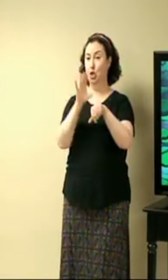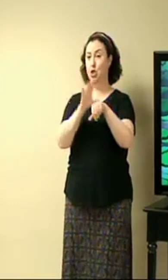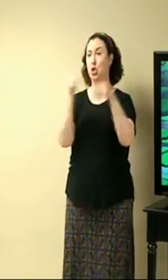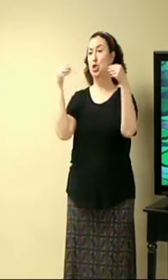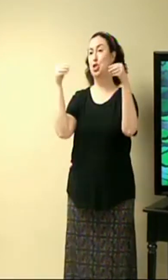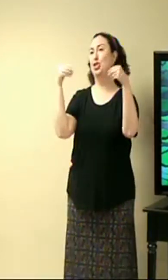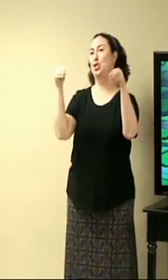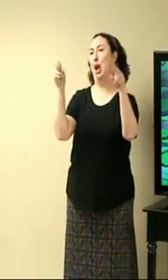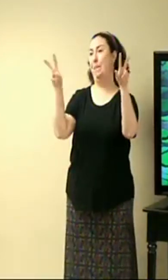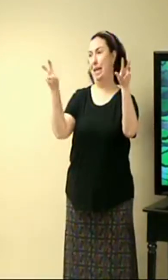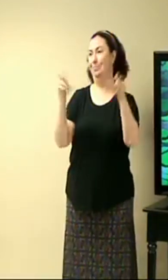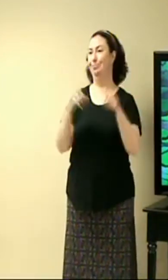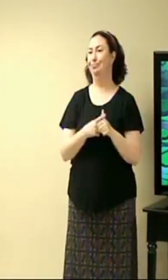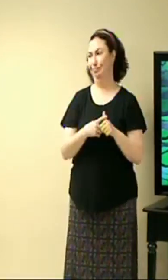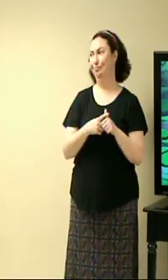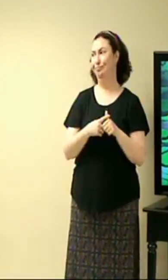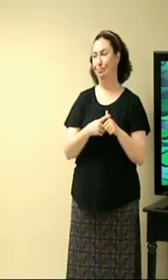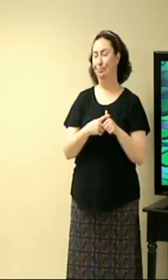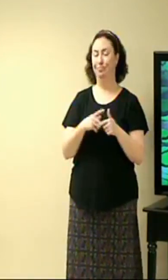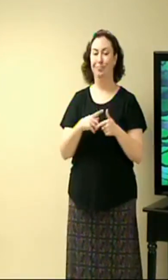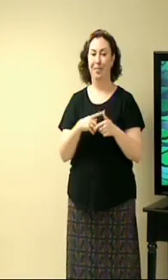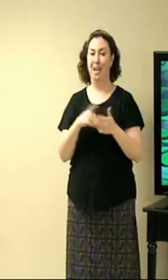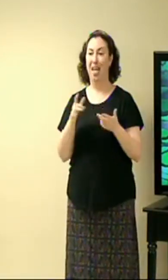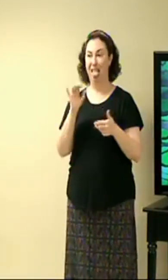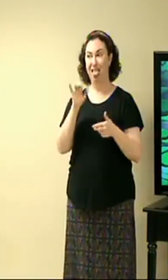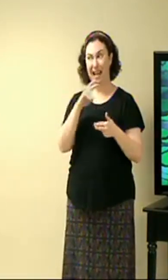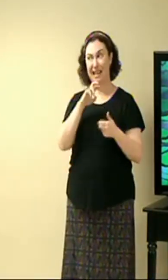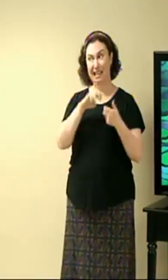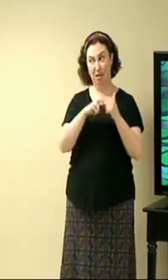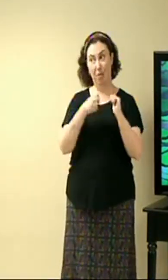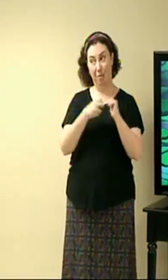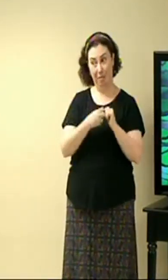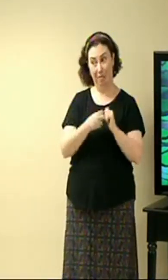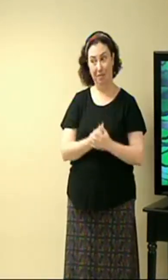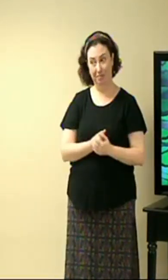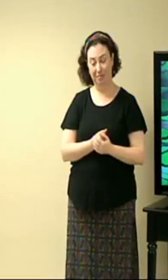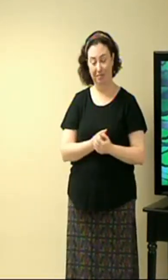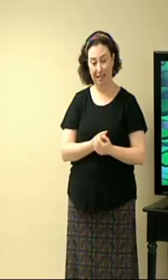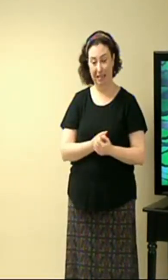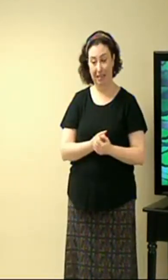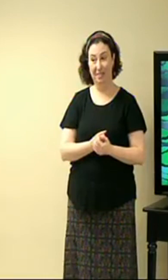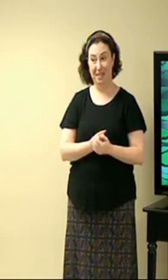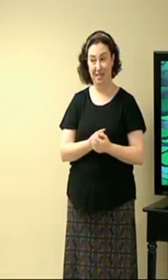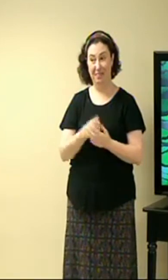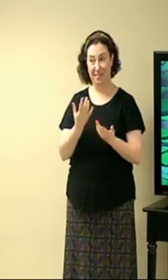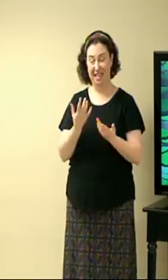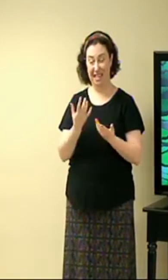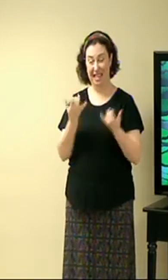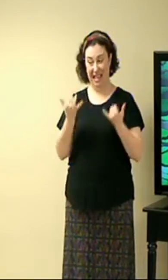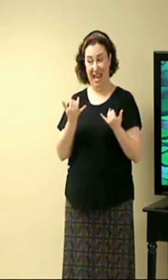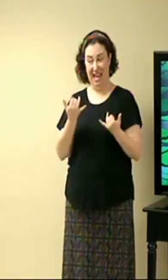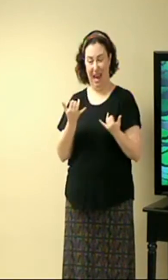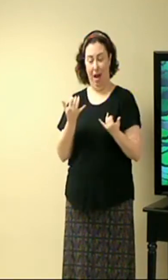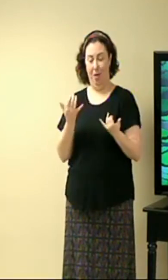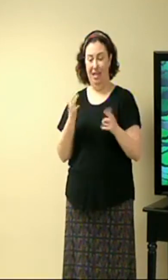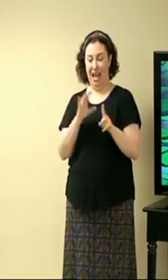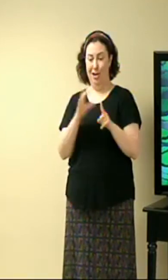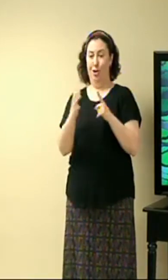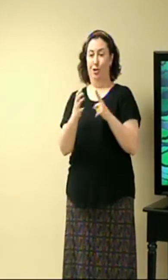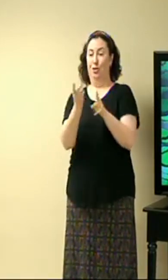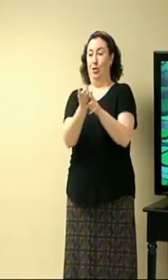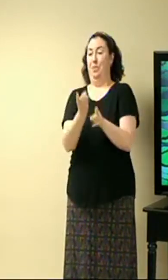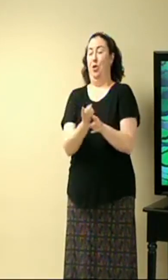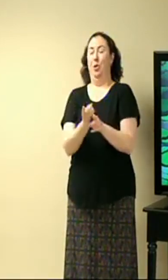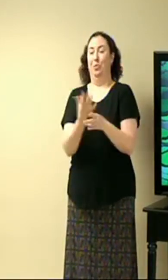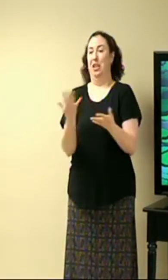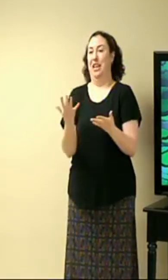about consumerism. But there's a problem, friends, when it's culturally correct for us to try on different churches, like we try on different